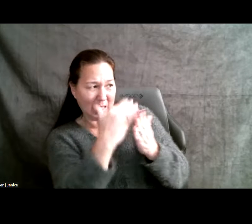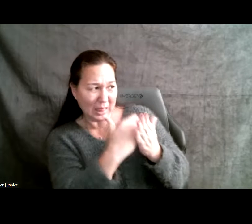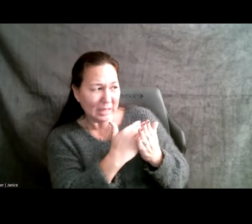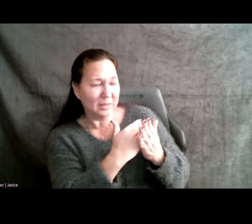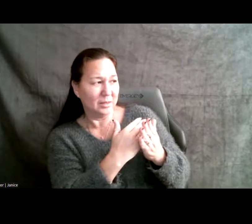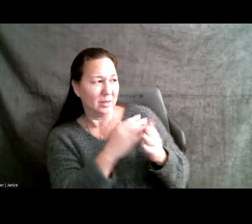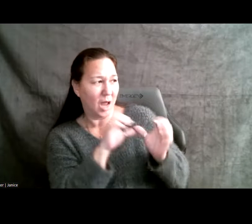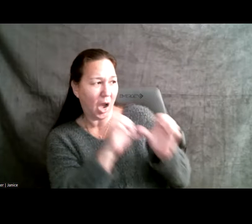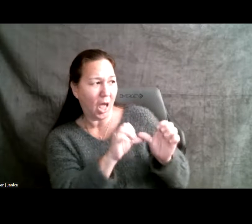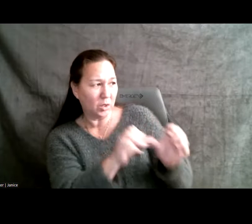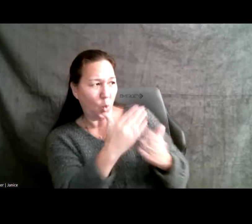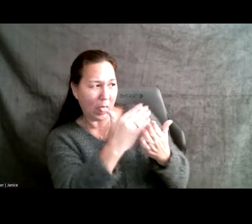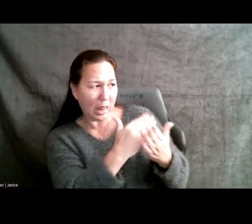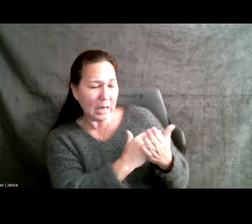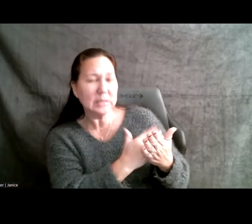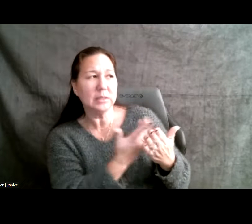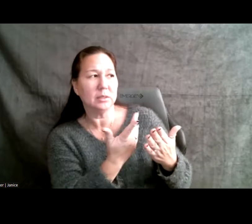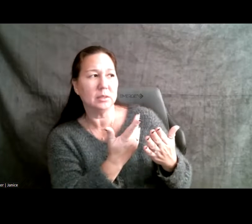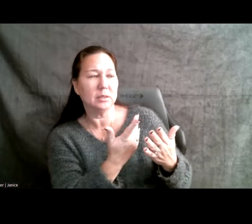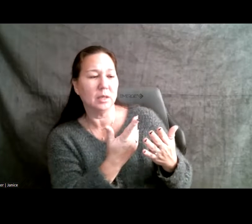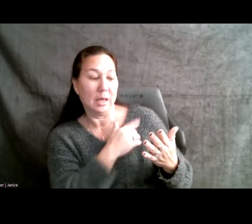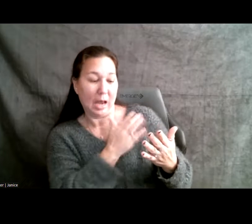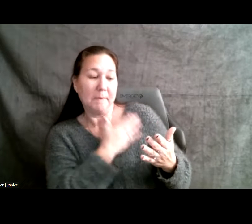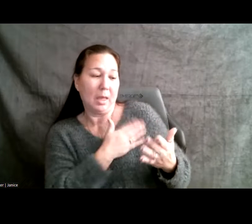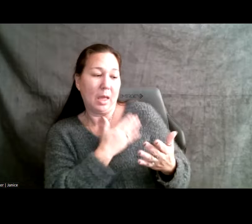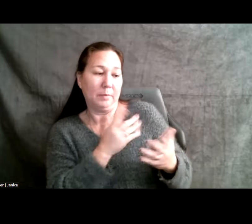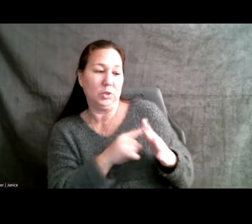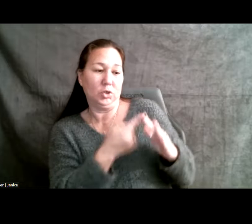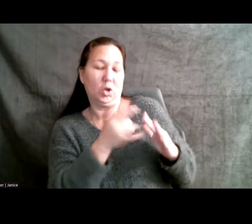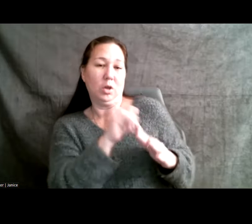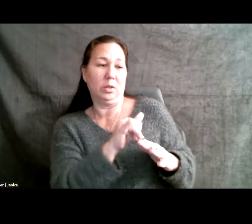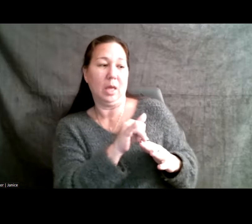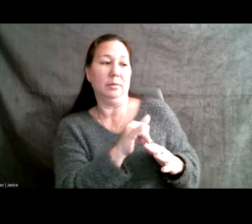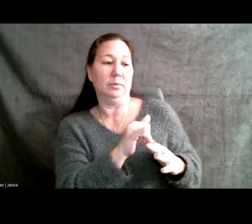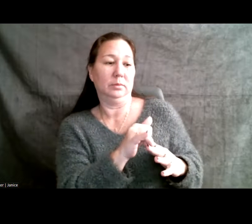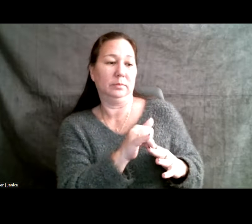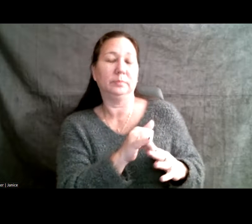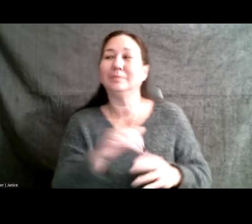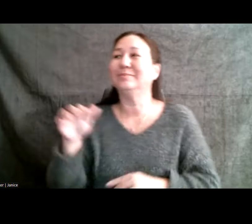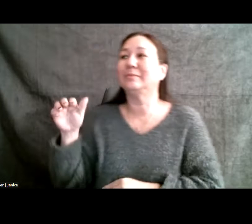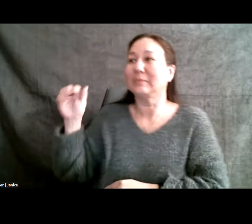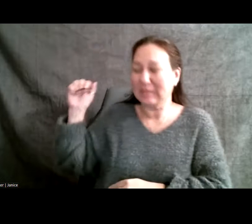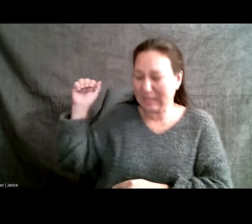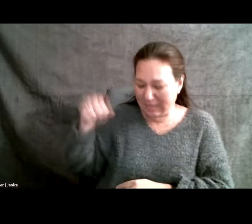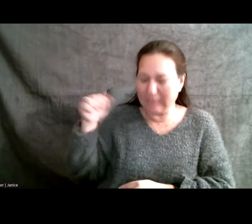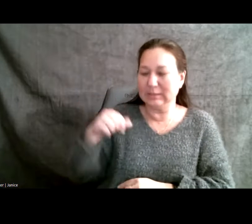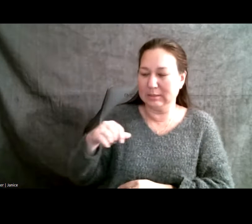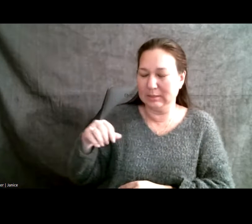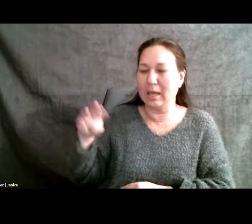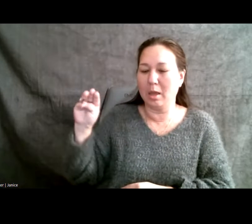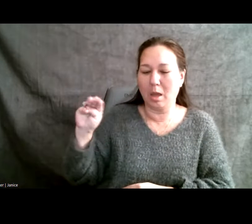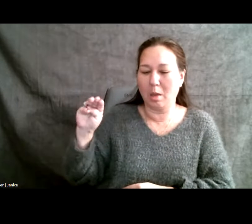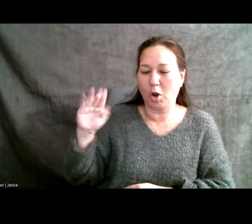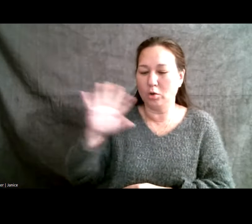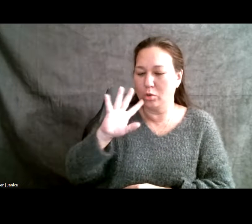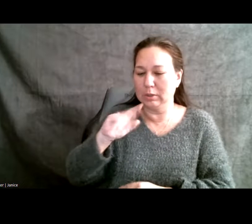ongoing list, and I am very happy to start that out. Yeah, so we have a Yeah, current list. We